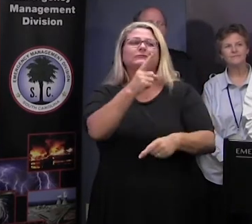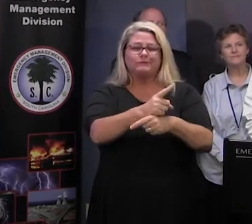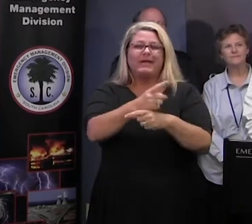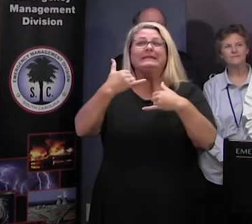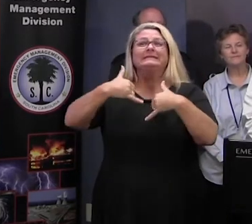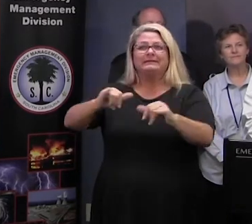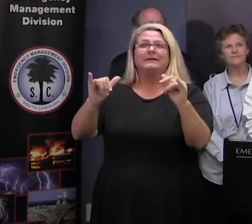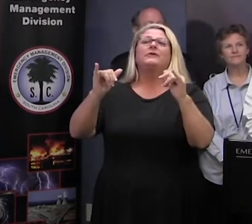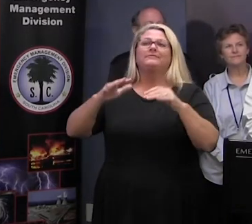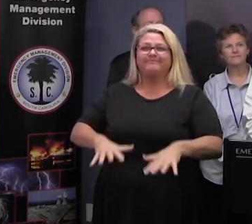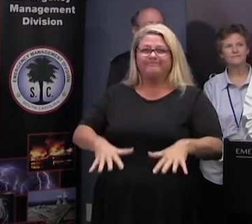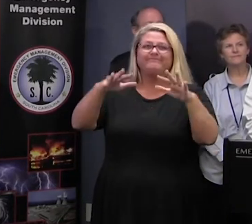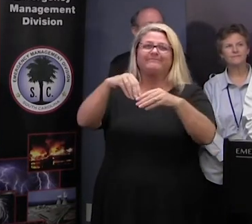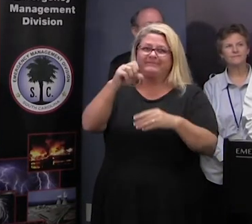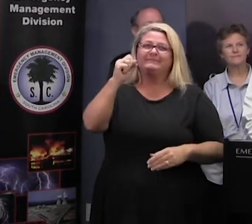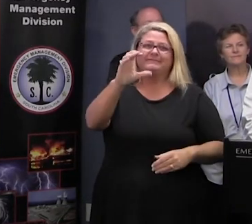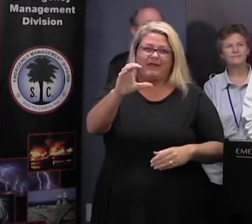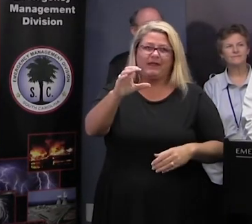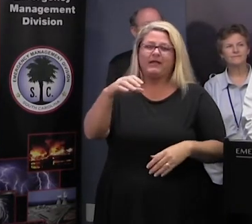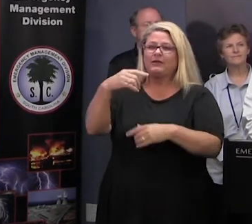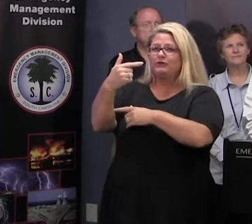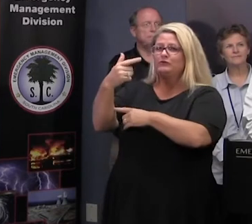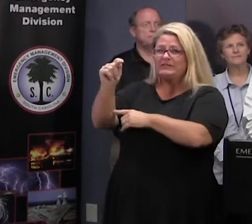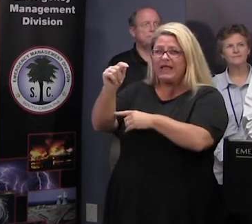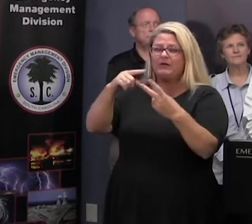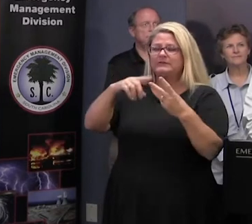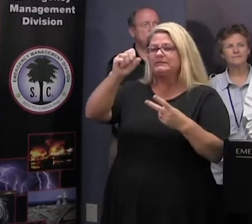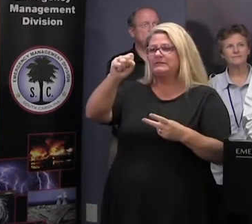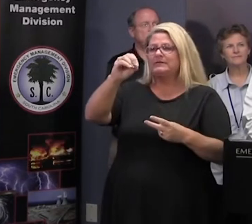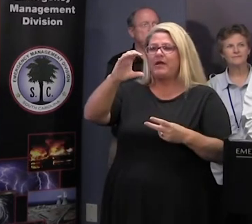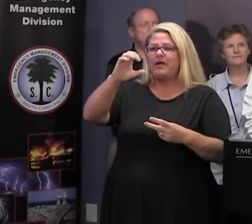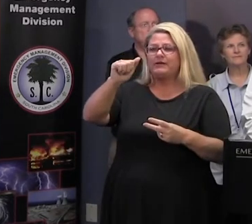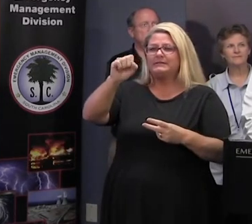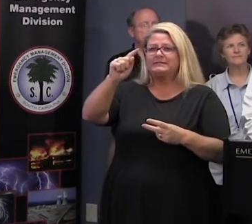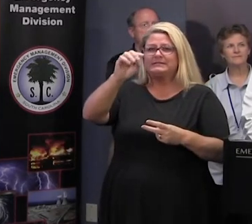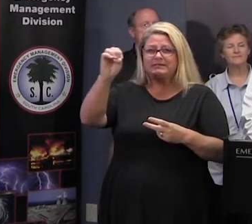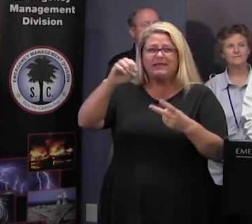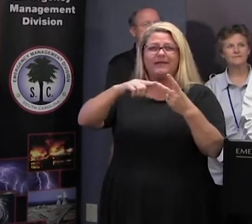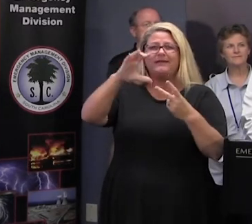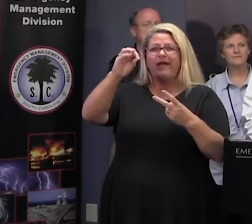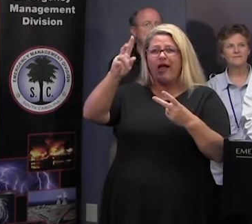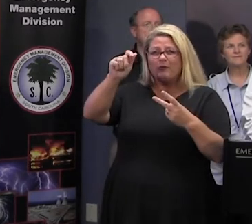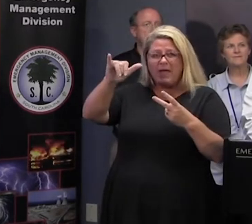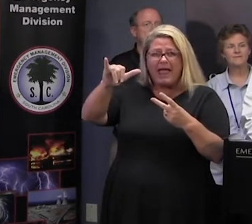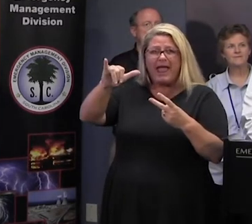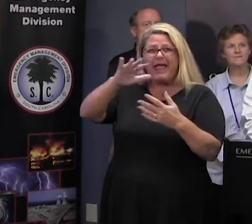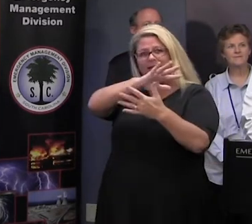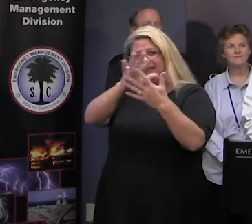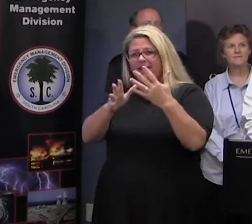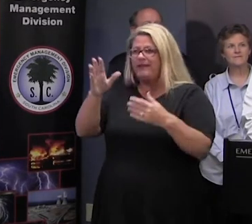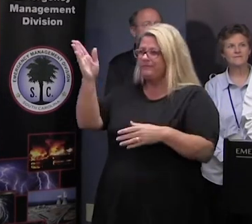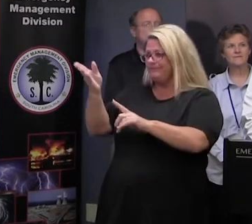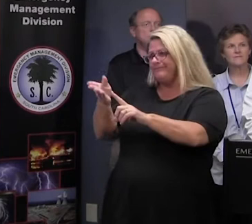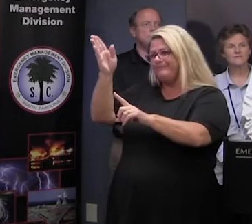South Carolina, in Georgetown, Socastee, Conway, and places in between, we're having enormous flooding. As